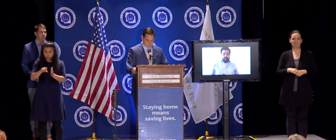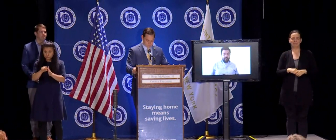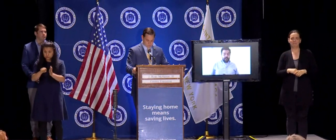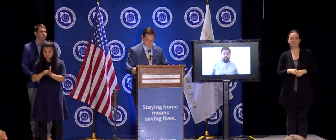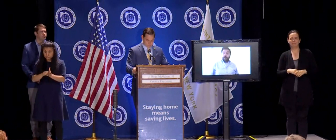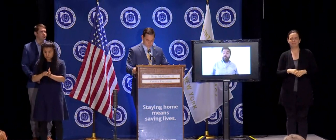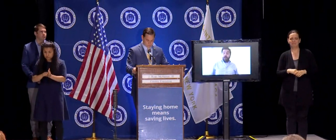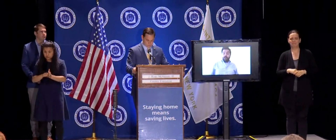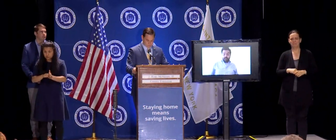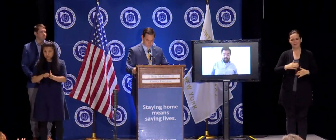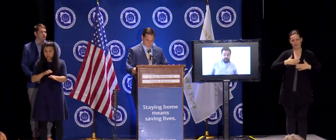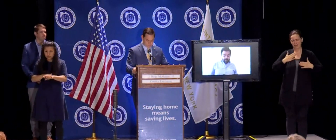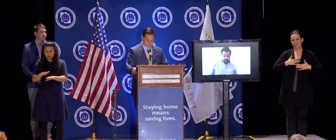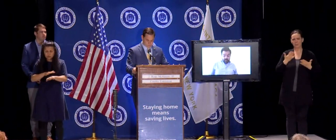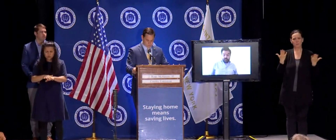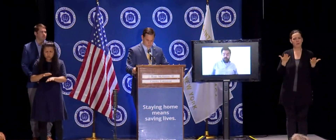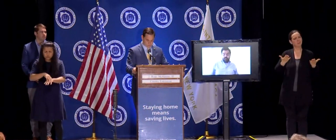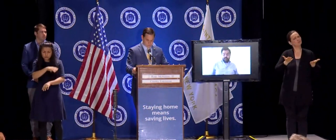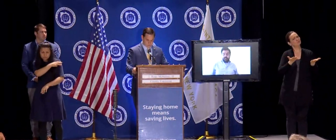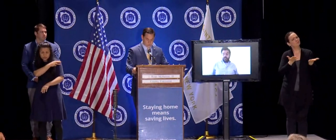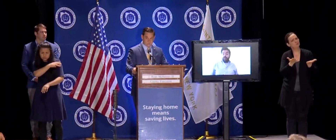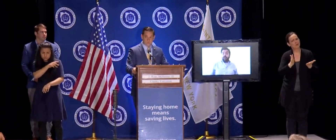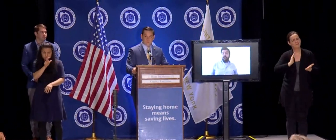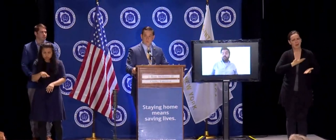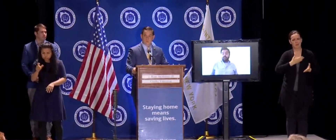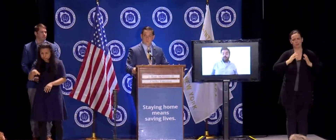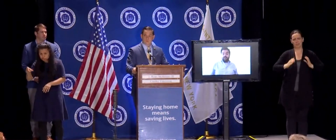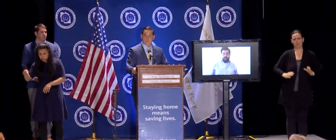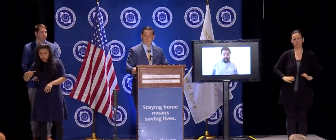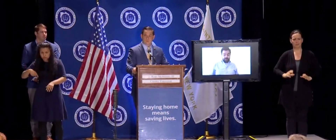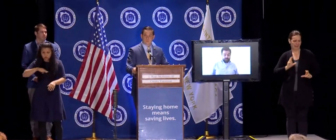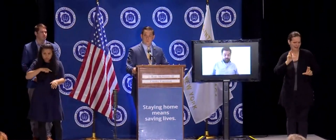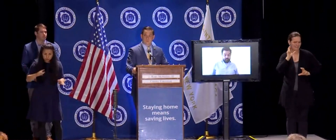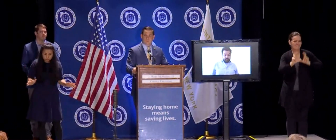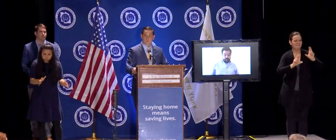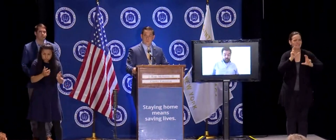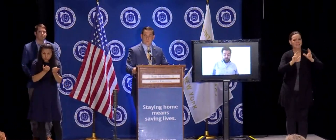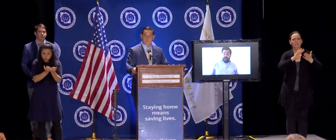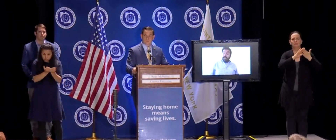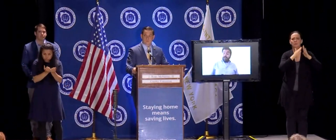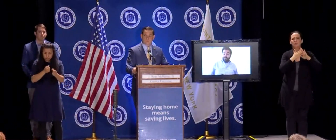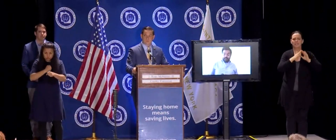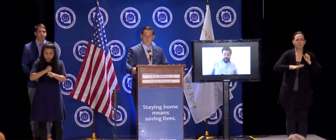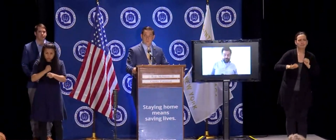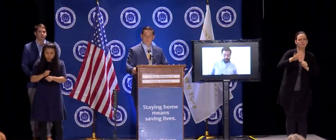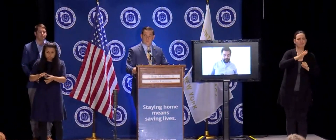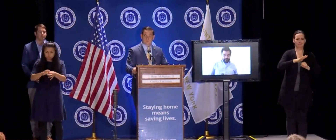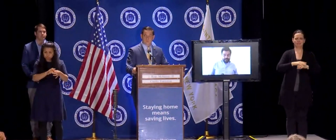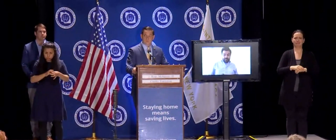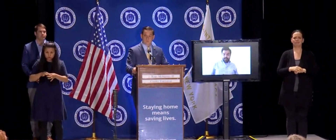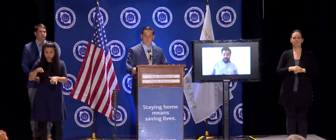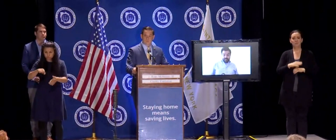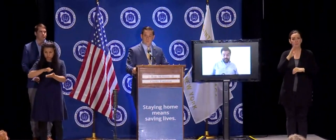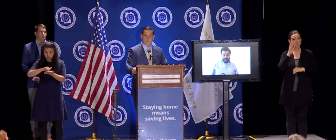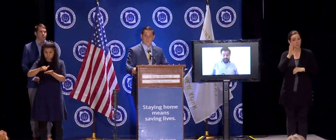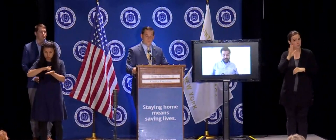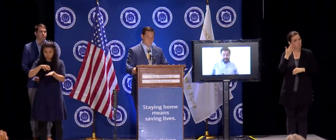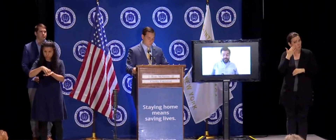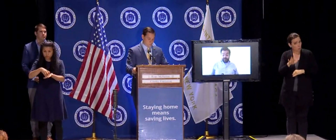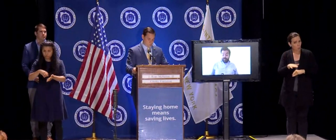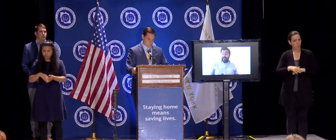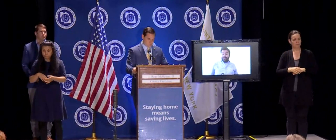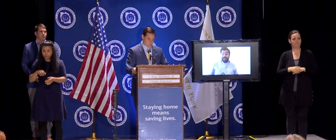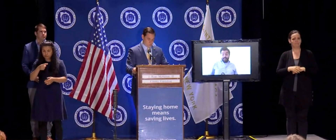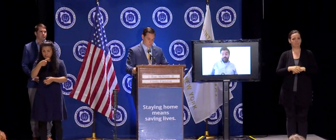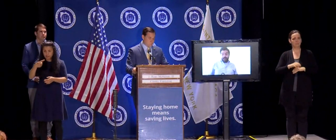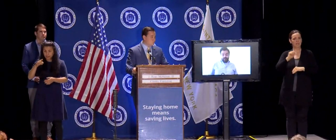customers, and we are proud to continue to invest in the communities across the state. You may not know this, but Amazon